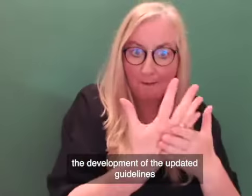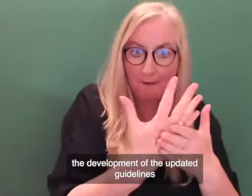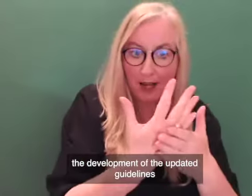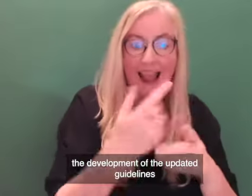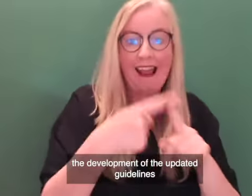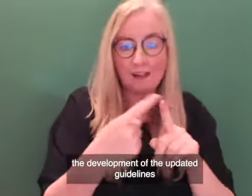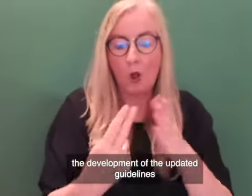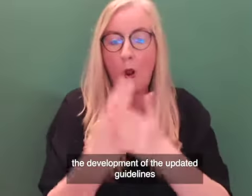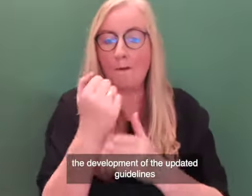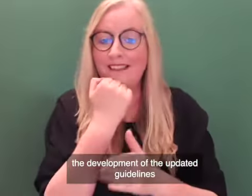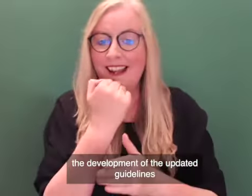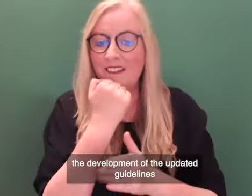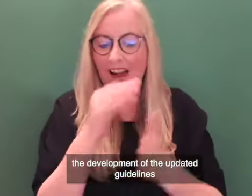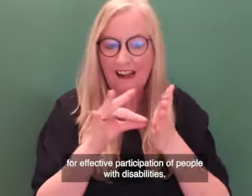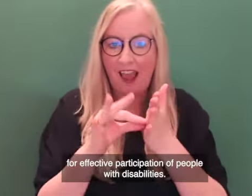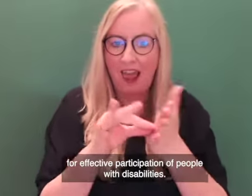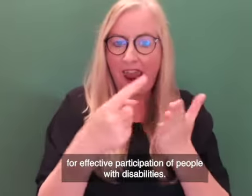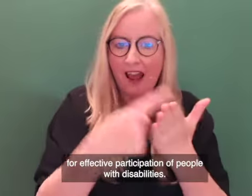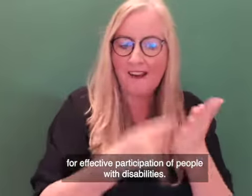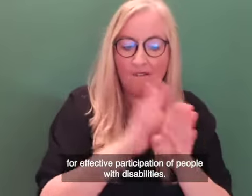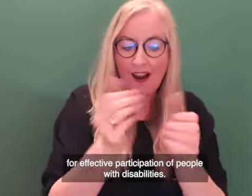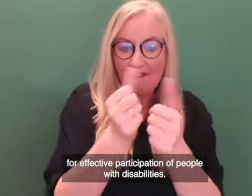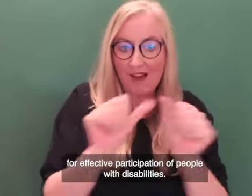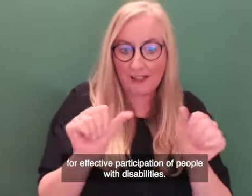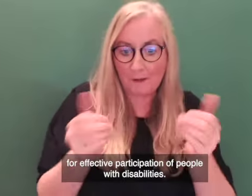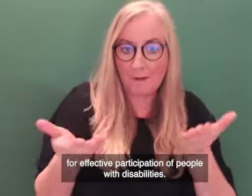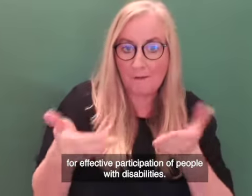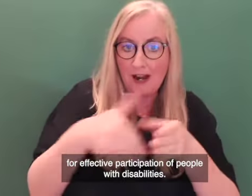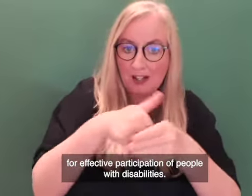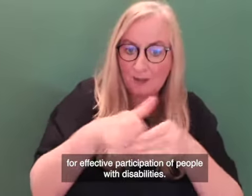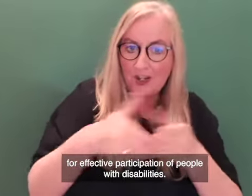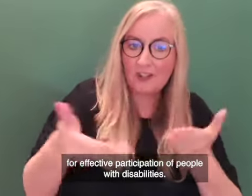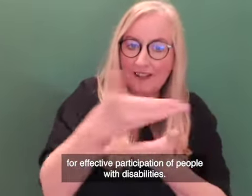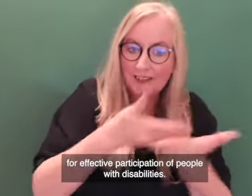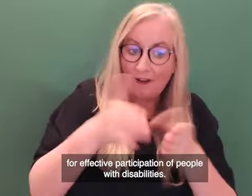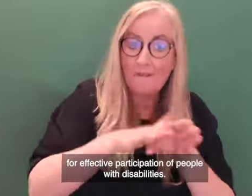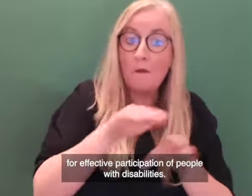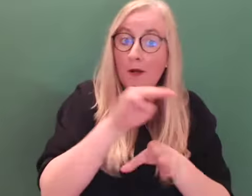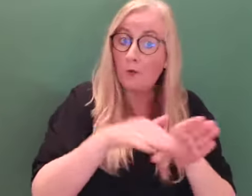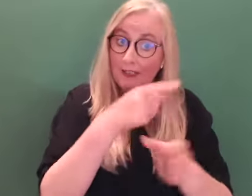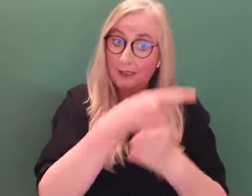of the updated guidelines for effective participation of people with disabilities.